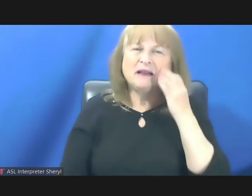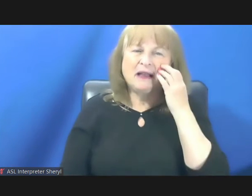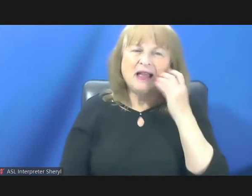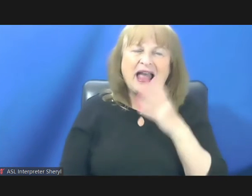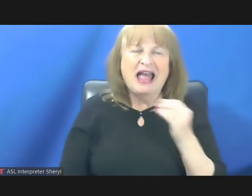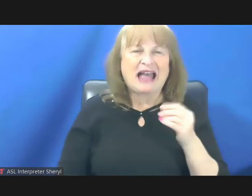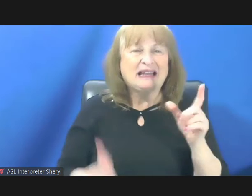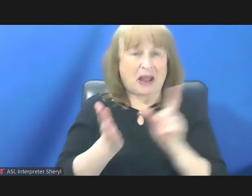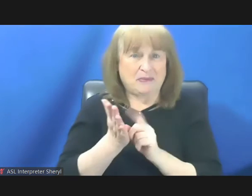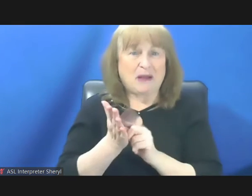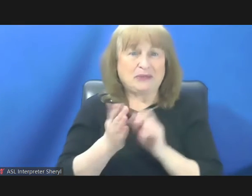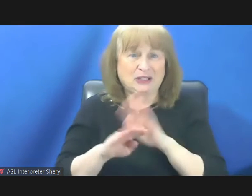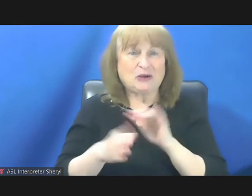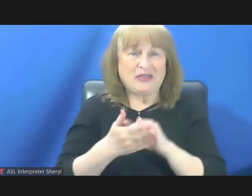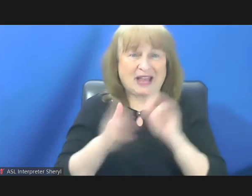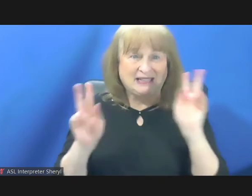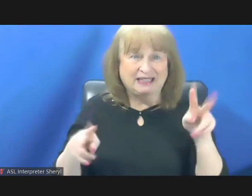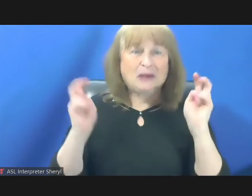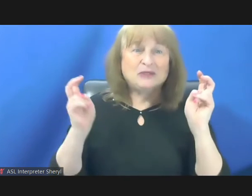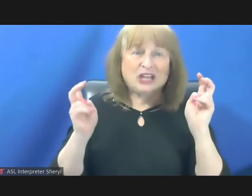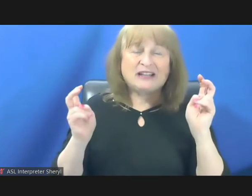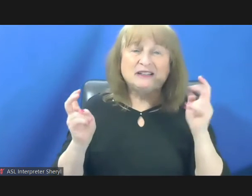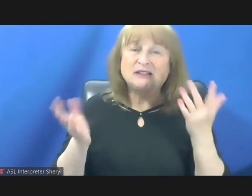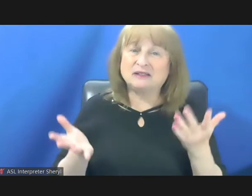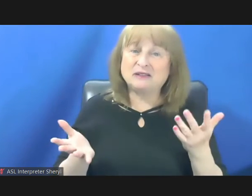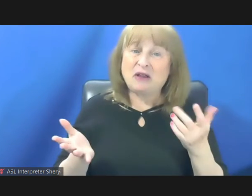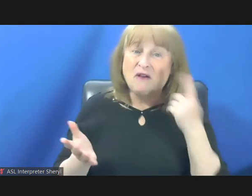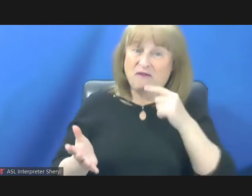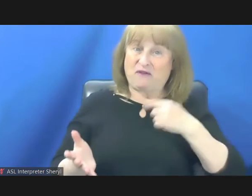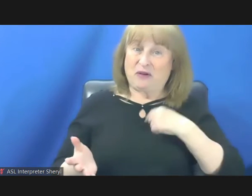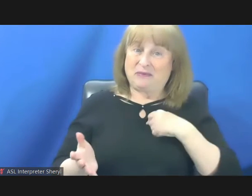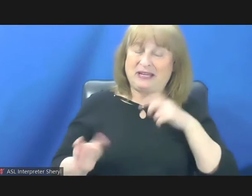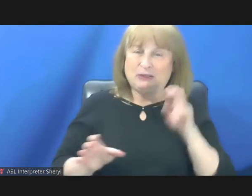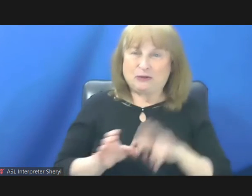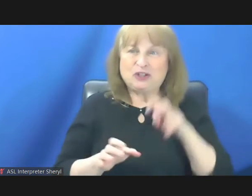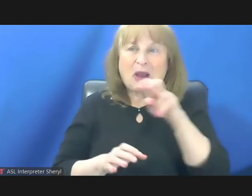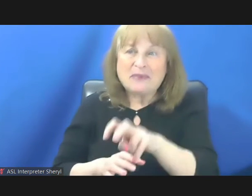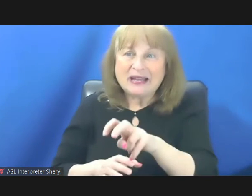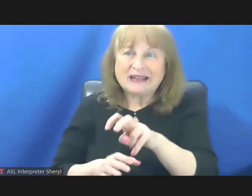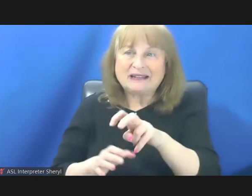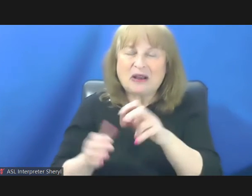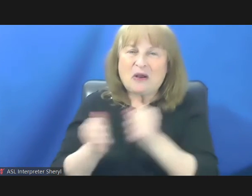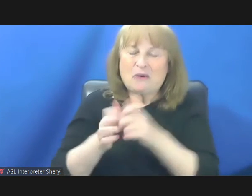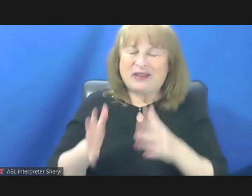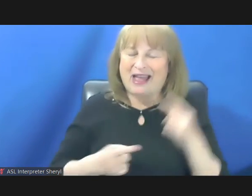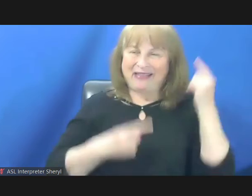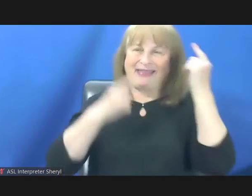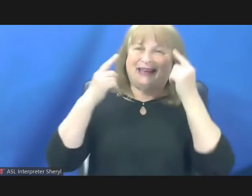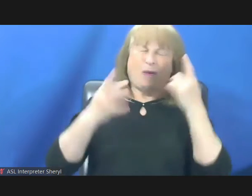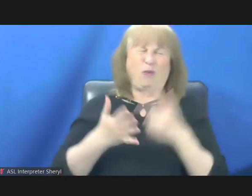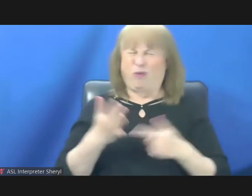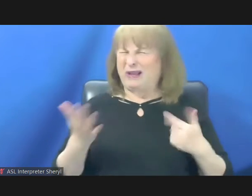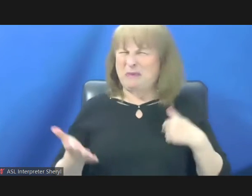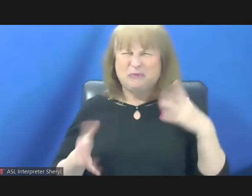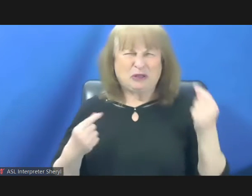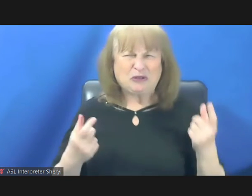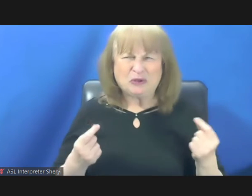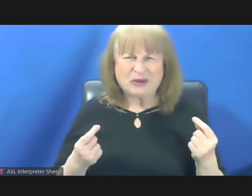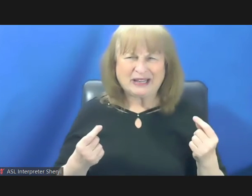and published on that subject. So I, for me to jump in without even thinking about what it is I'm